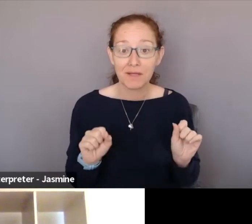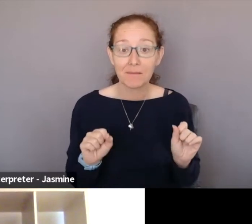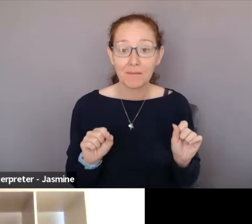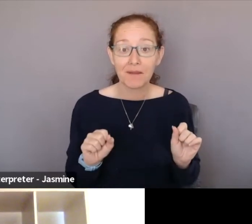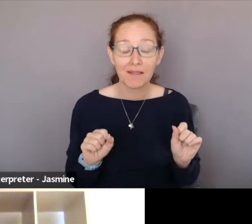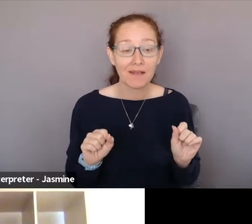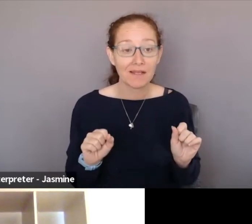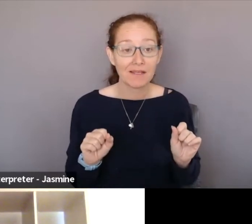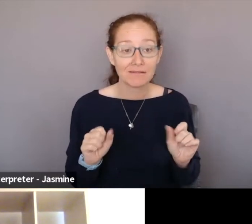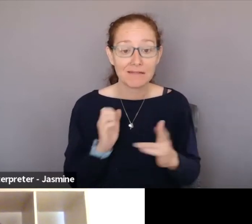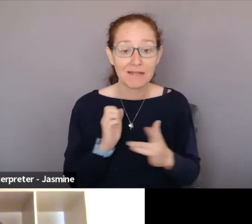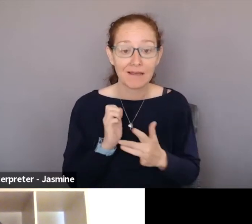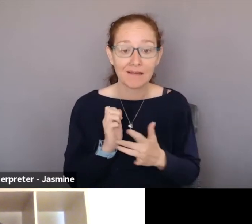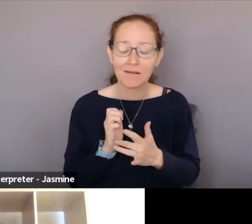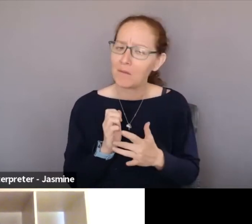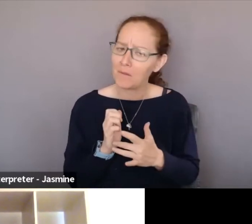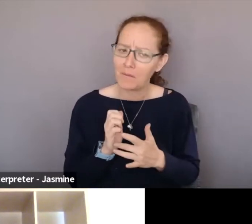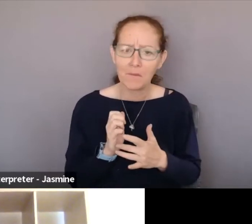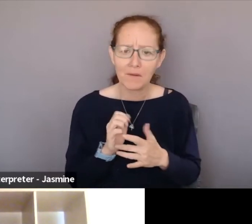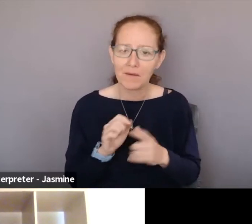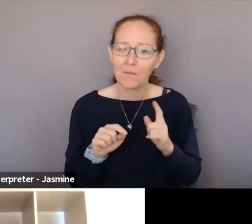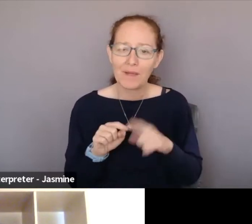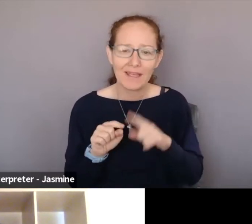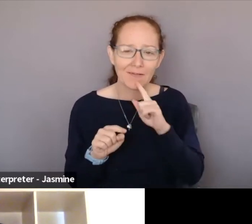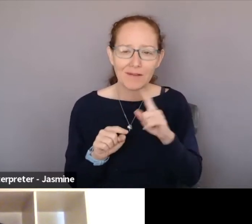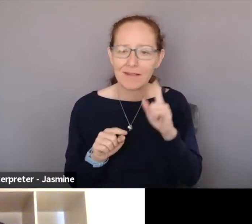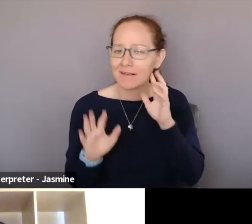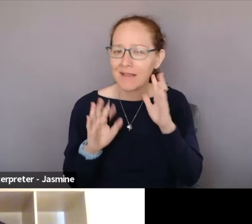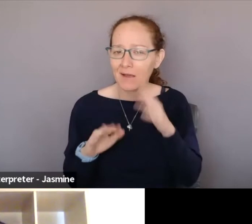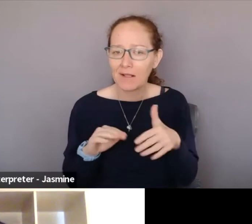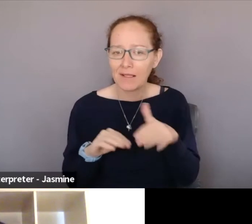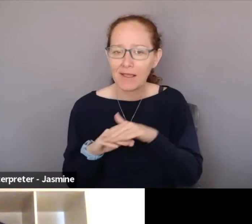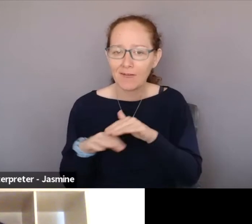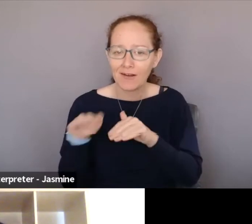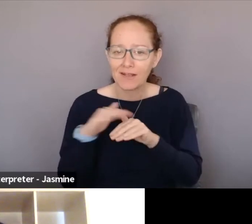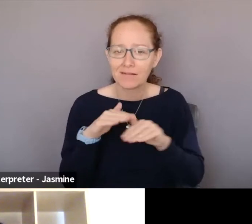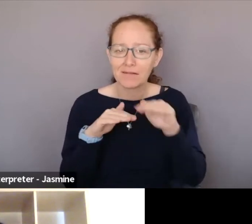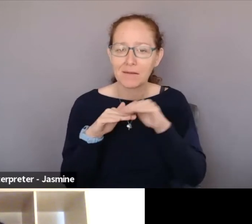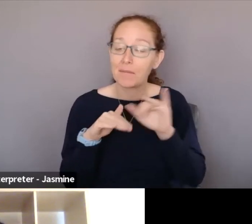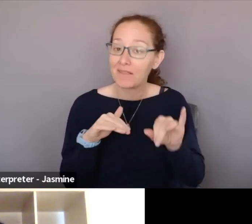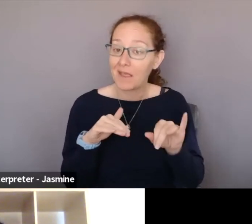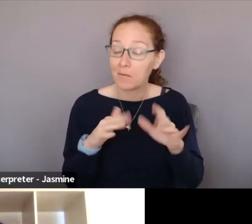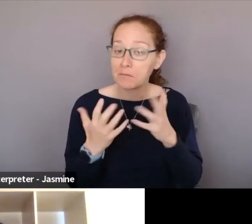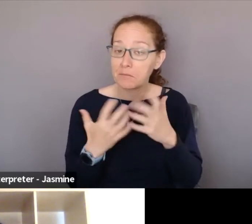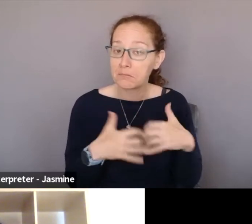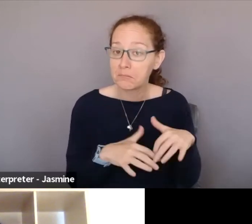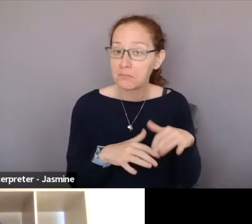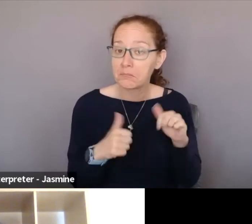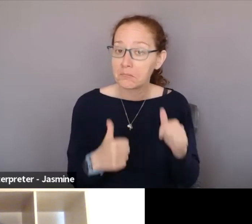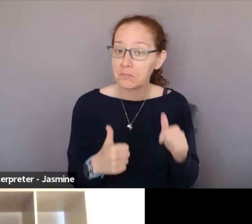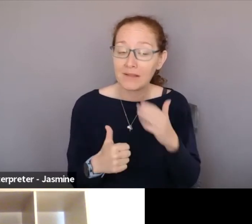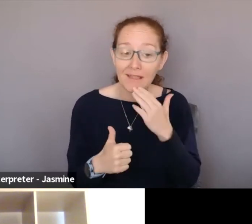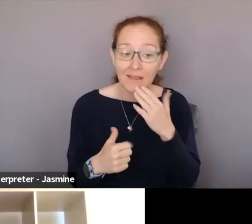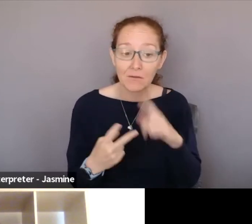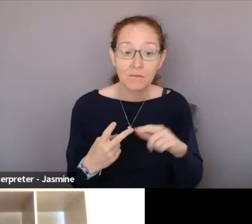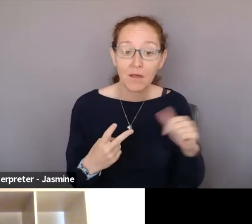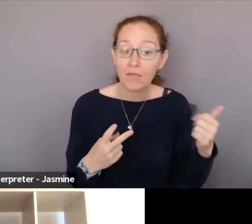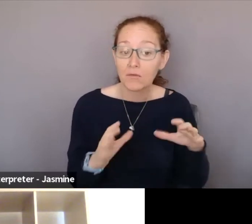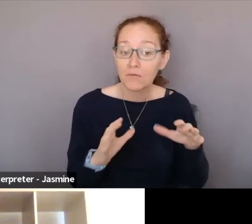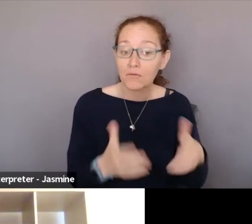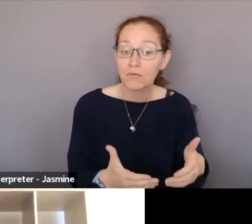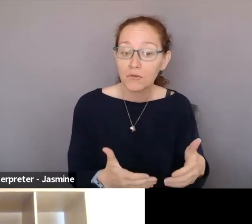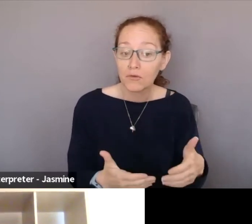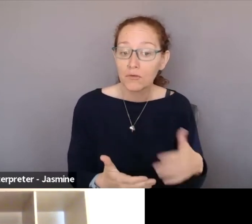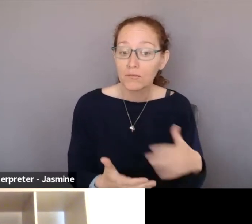really layer the sounds. Thank you so much. Is there another group, brave